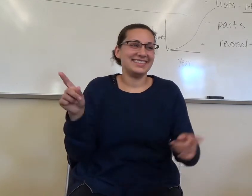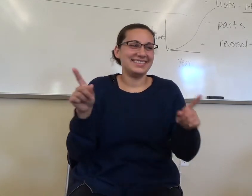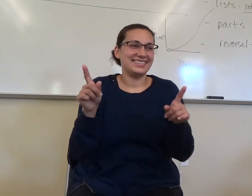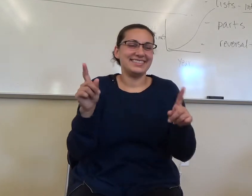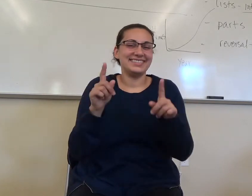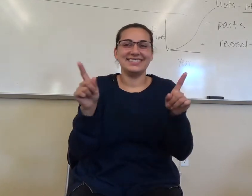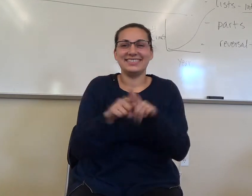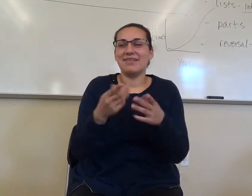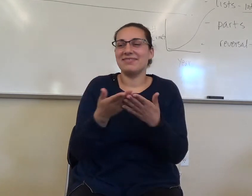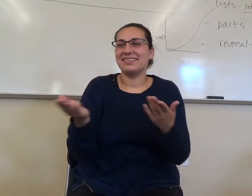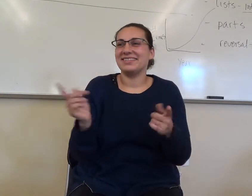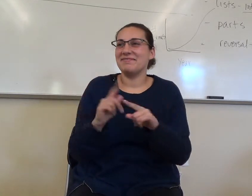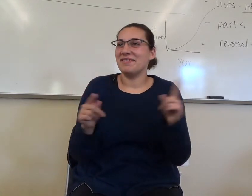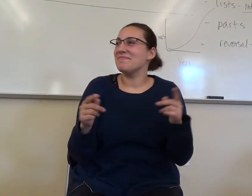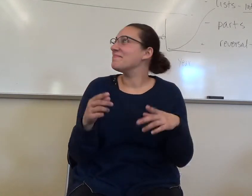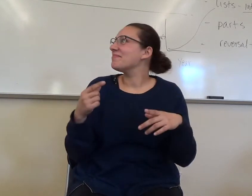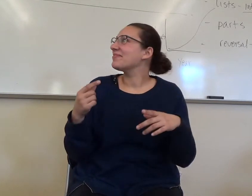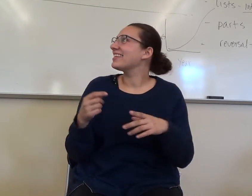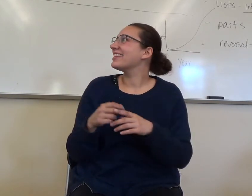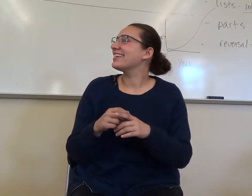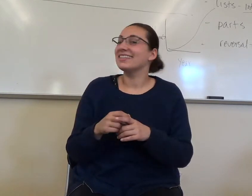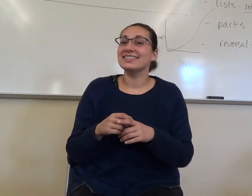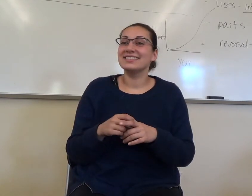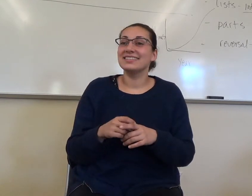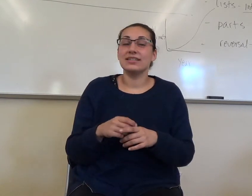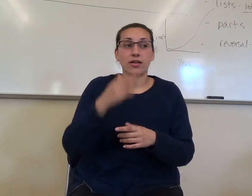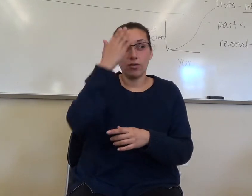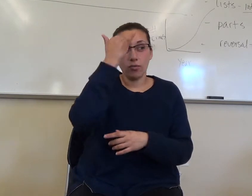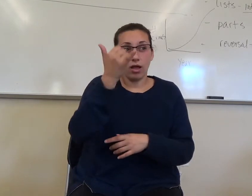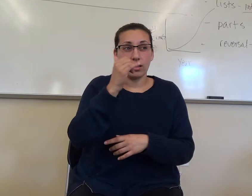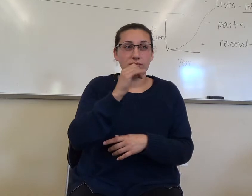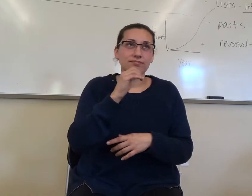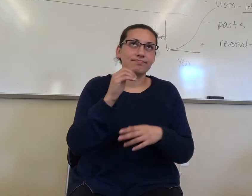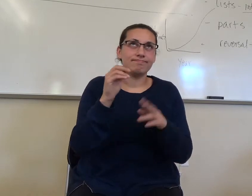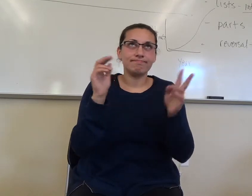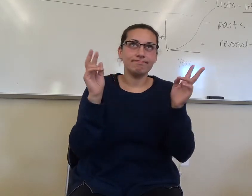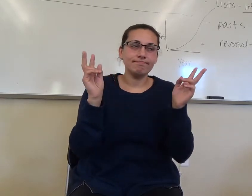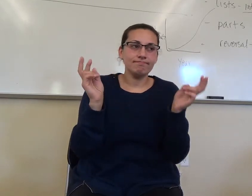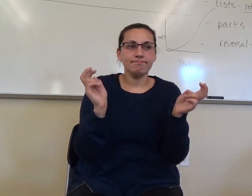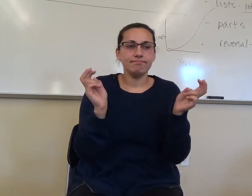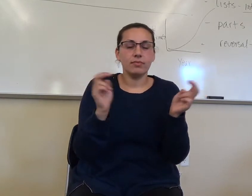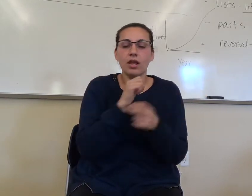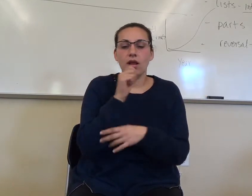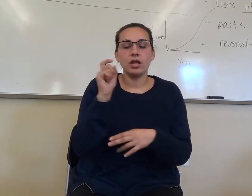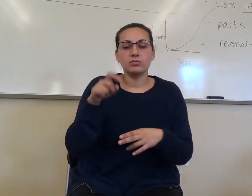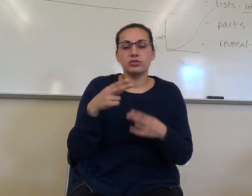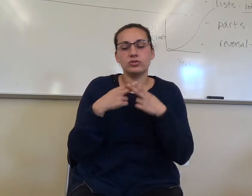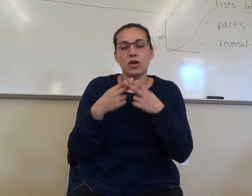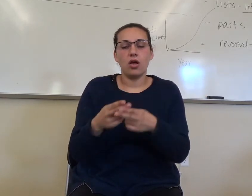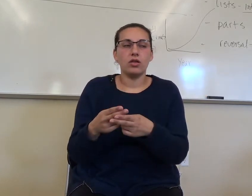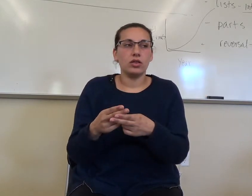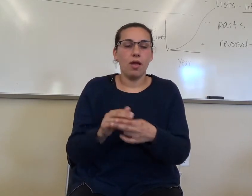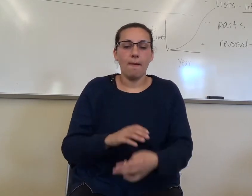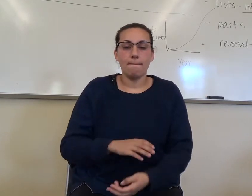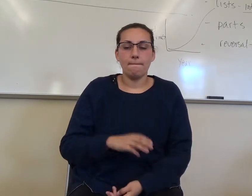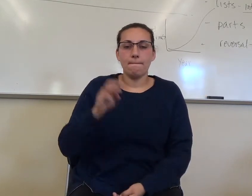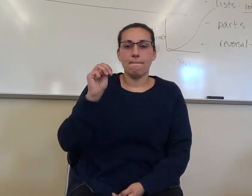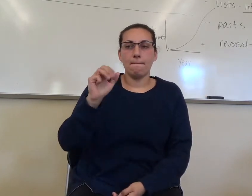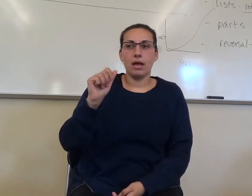what's happened is, the reason they don't call it politically correctly, you're not supposed to call it maternity leave anymore, is because